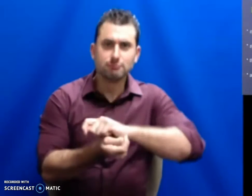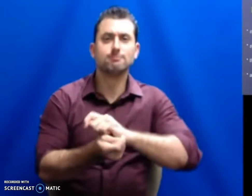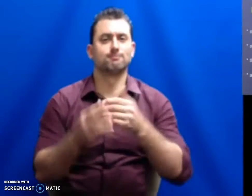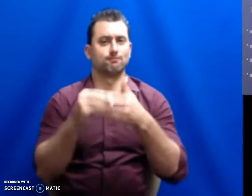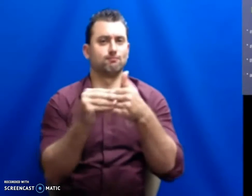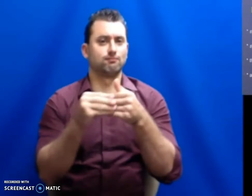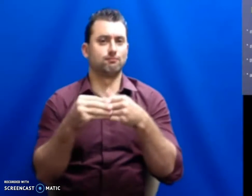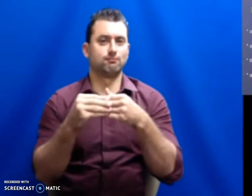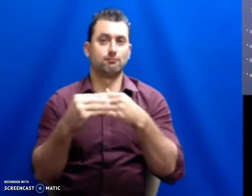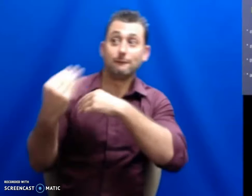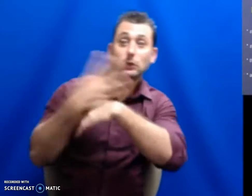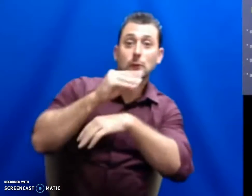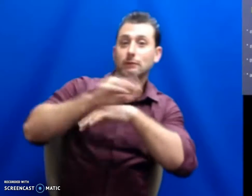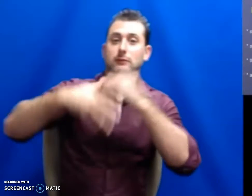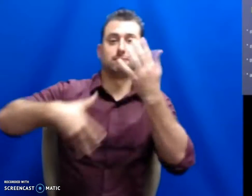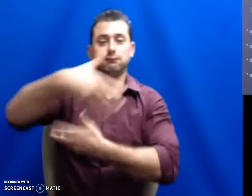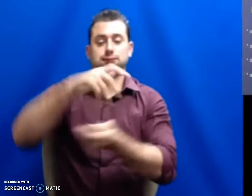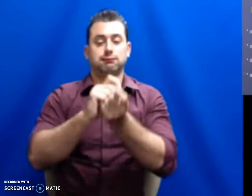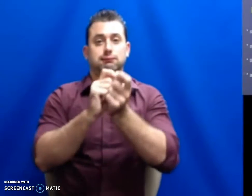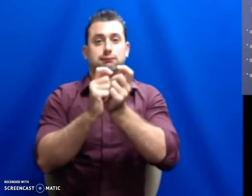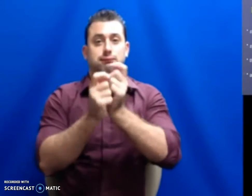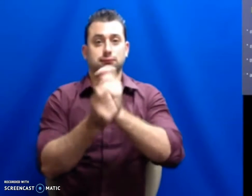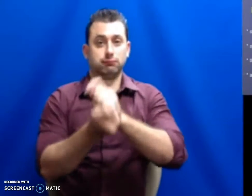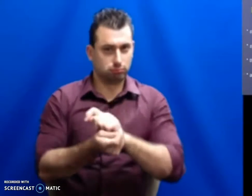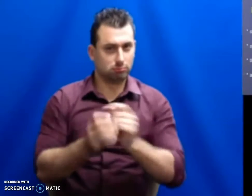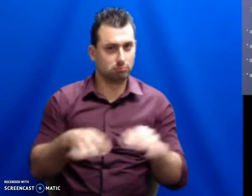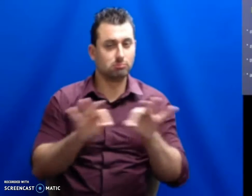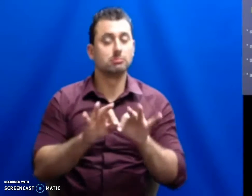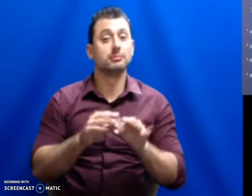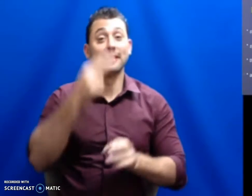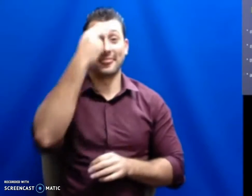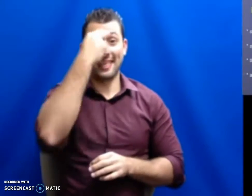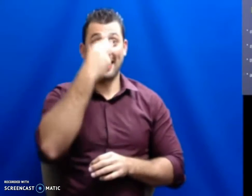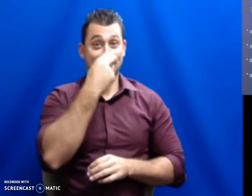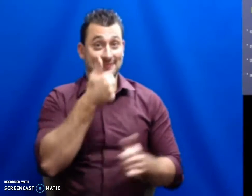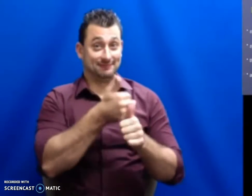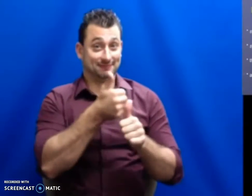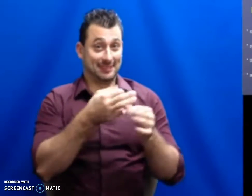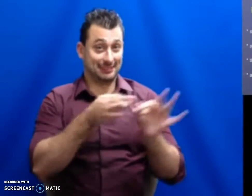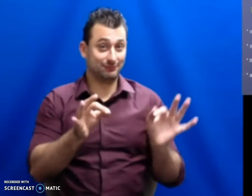Also, language changes over time. It changes and evolves, and that's fine.